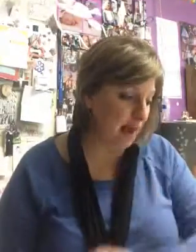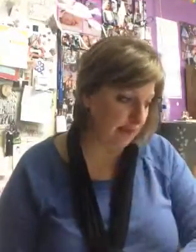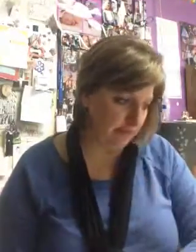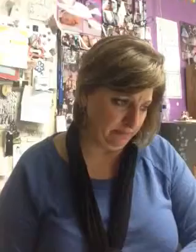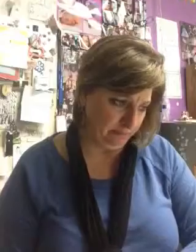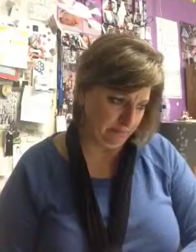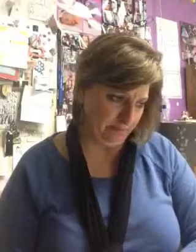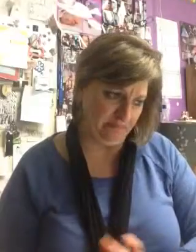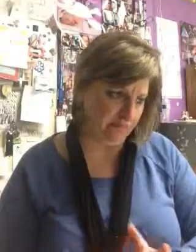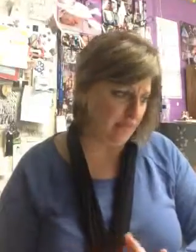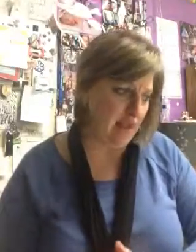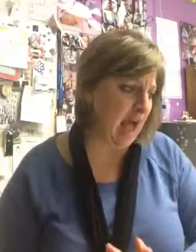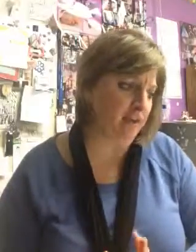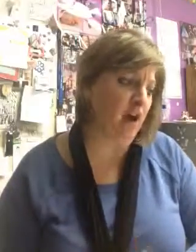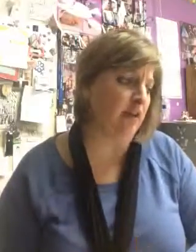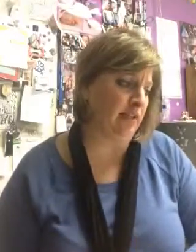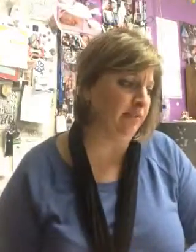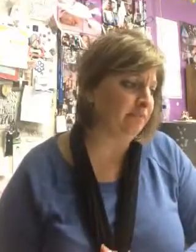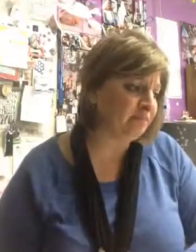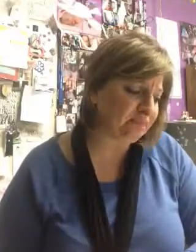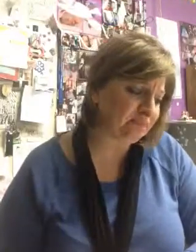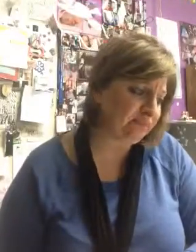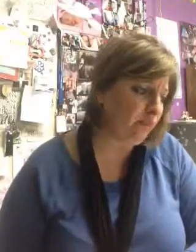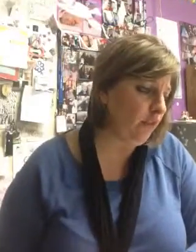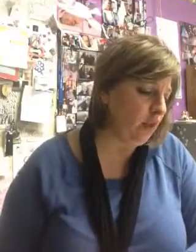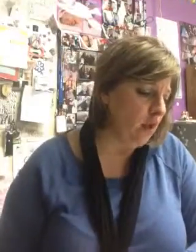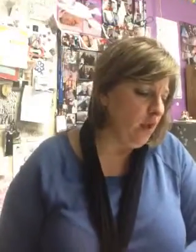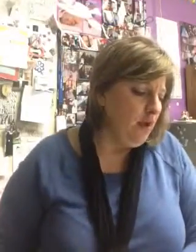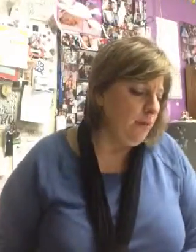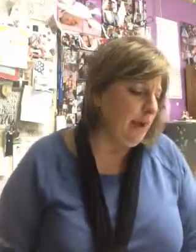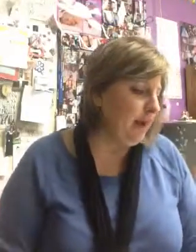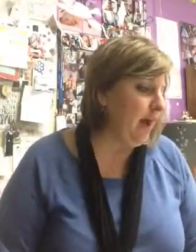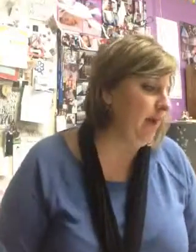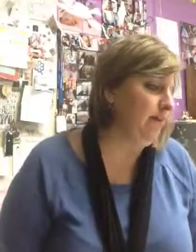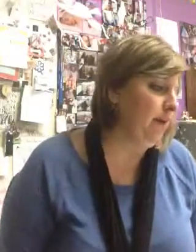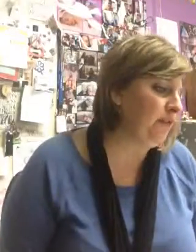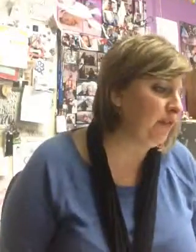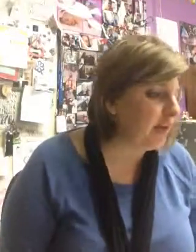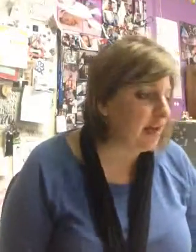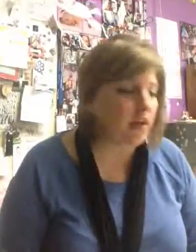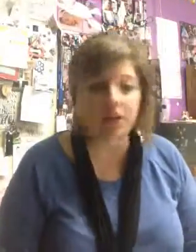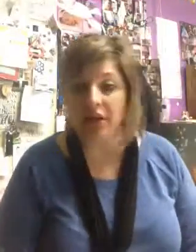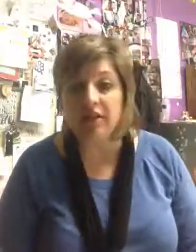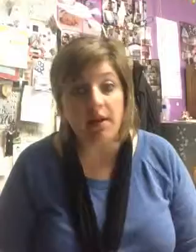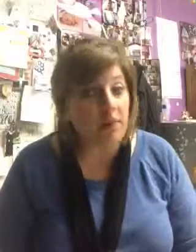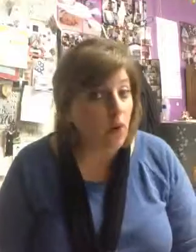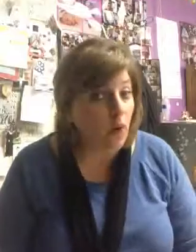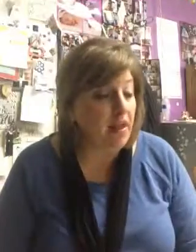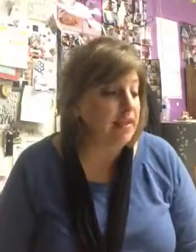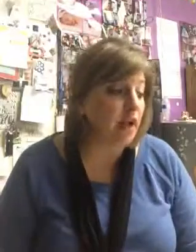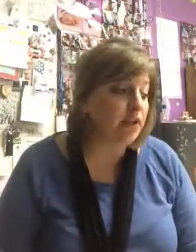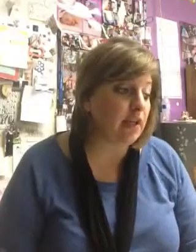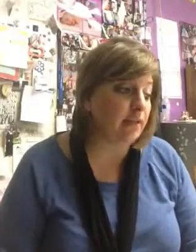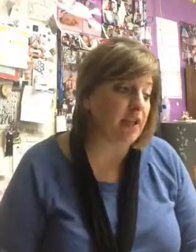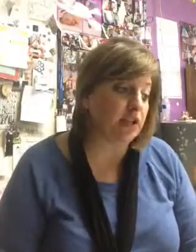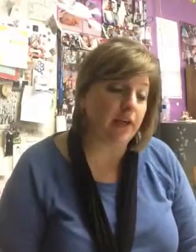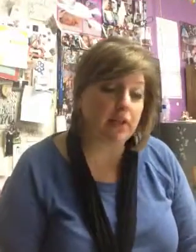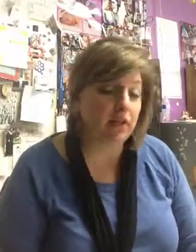facts ad nauseum. But if you look at it, you're going to set up the whole. That's how you set it up. This